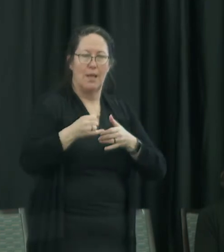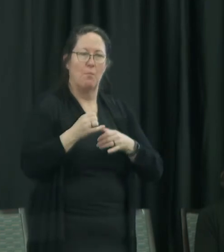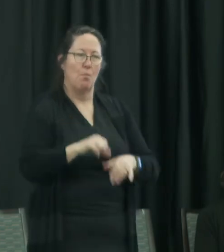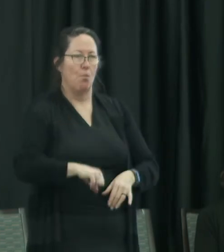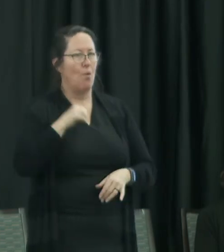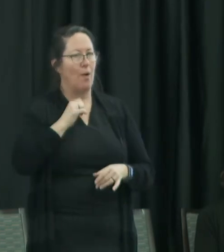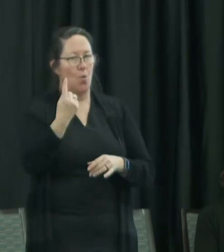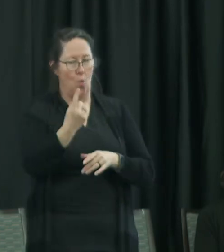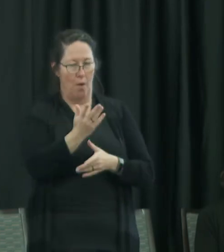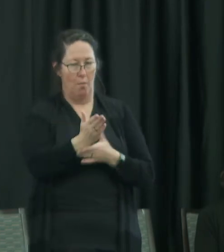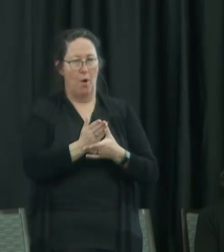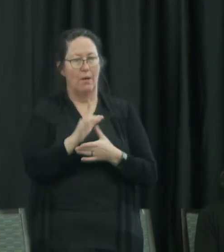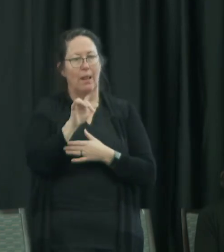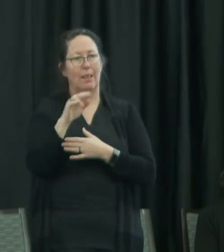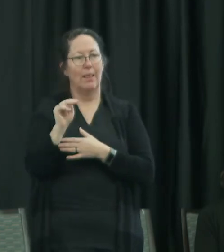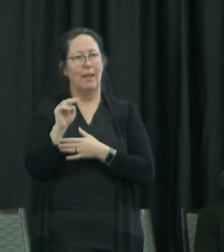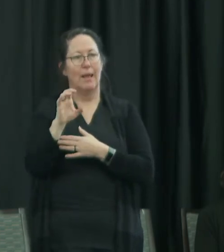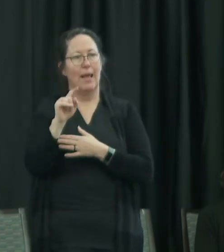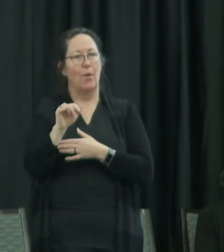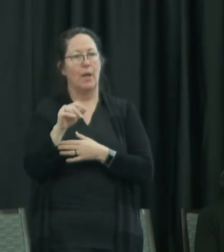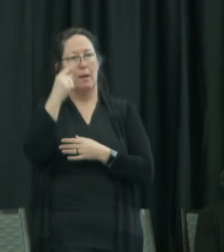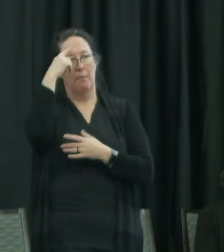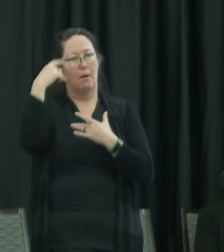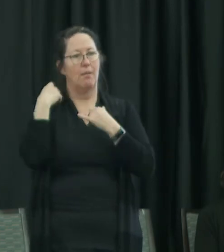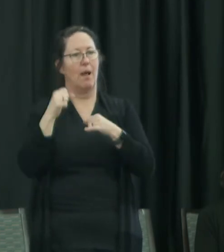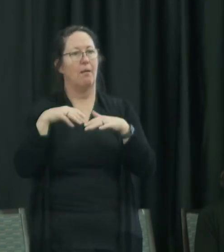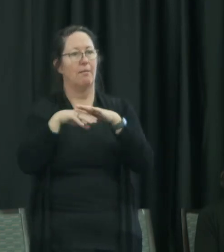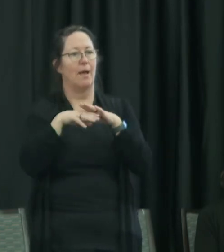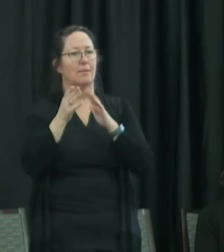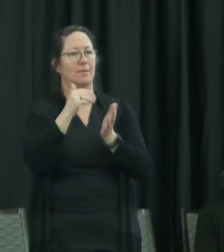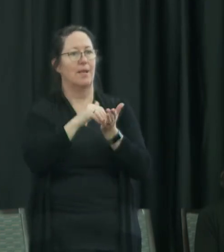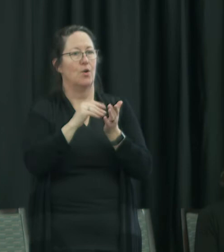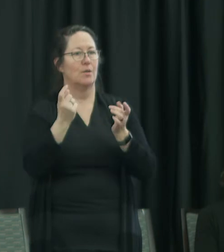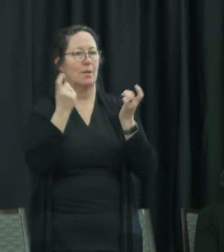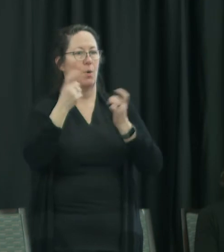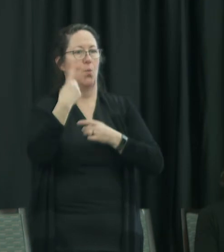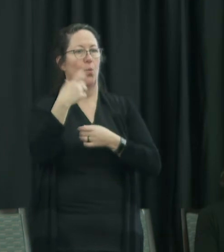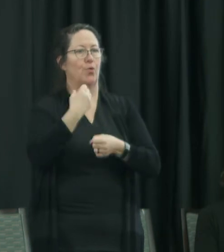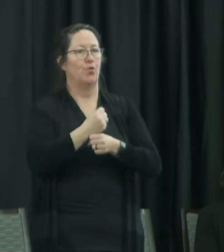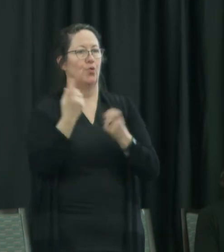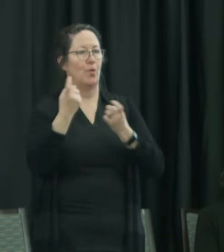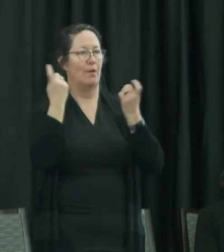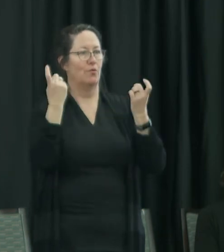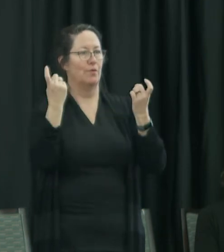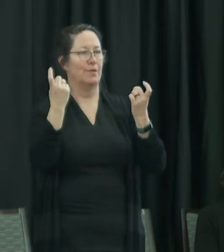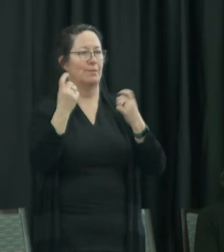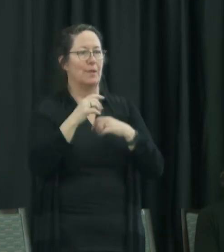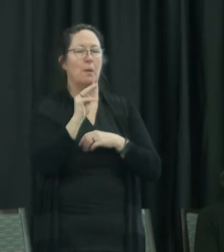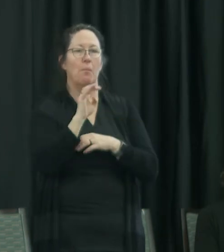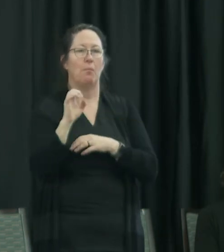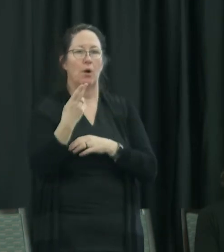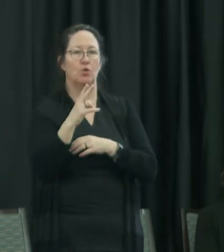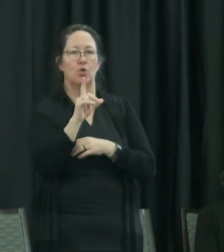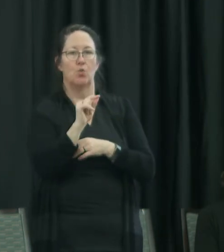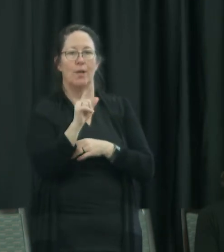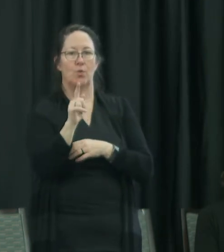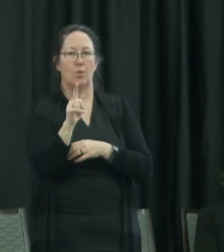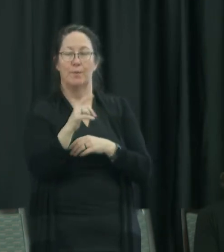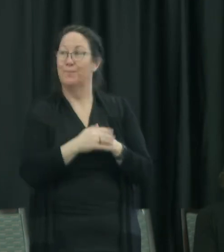proud of is Lynn County's Mental Health Access Center, which celebrated its one-year anniversary of opening in March